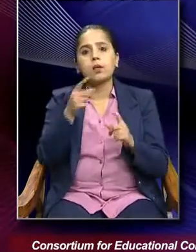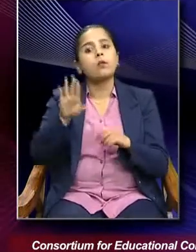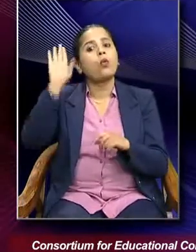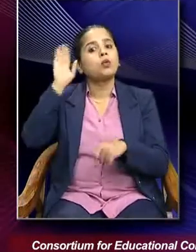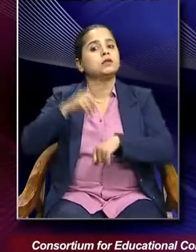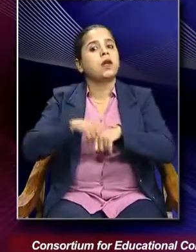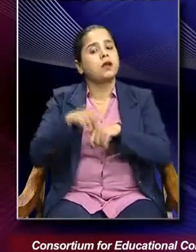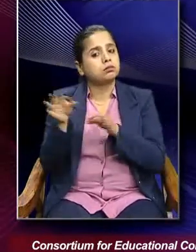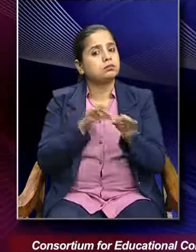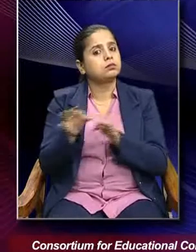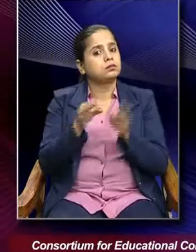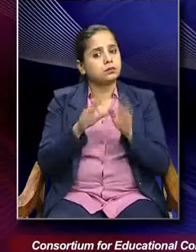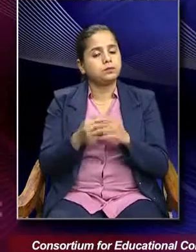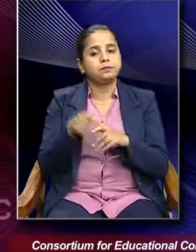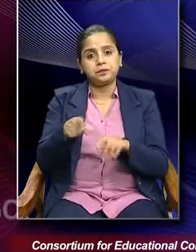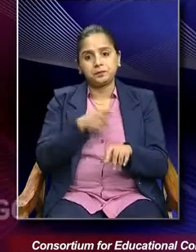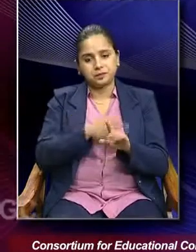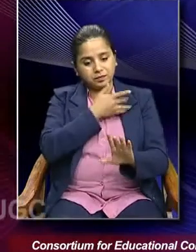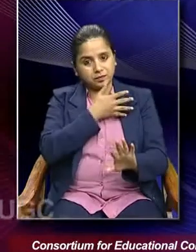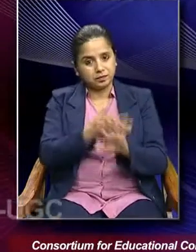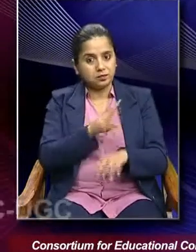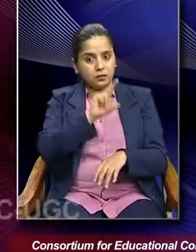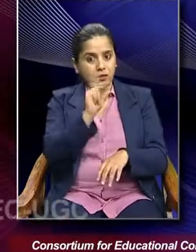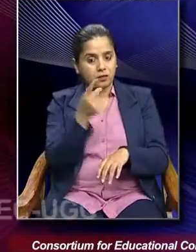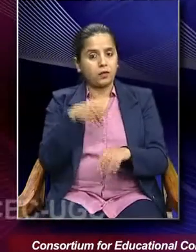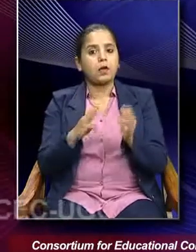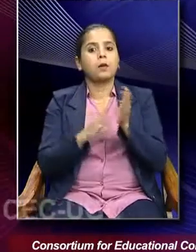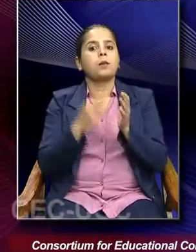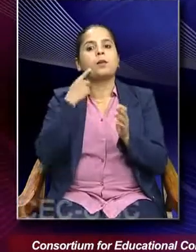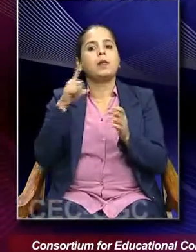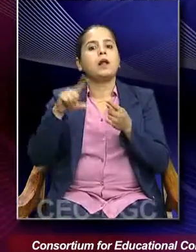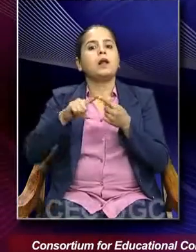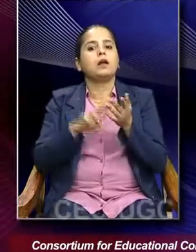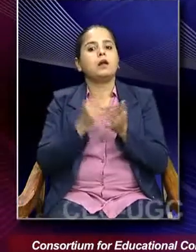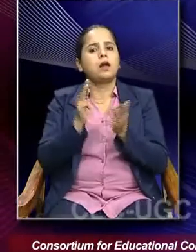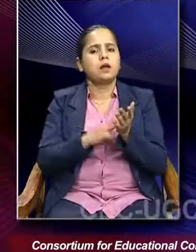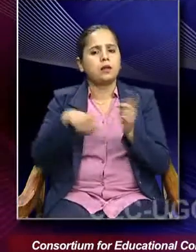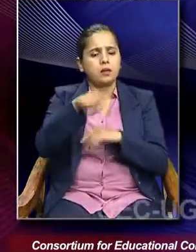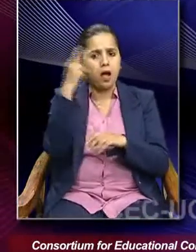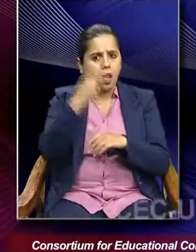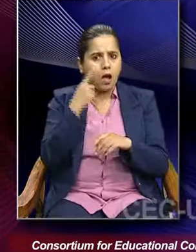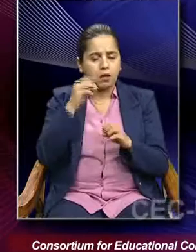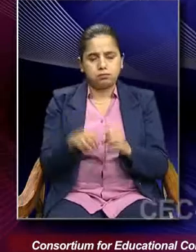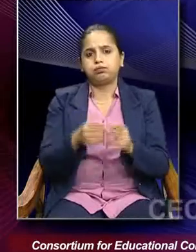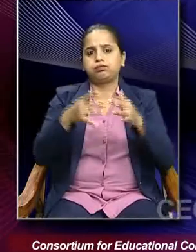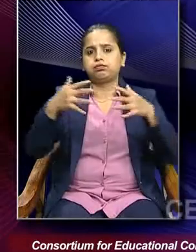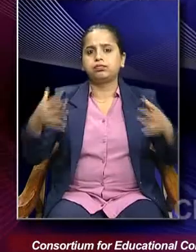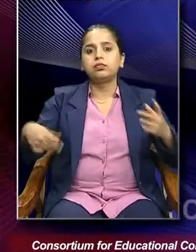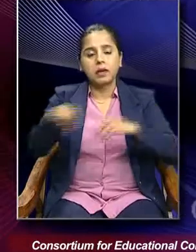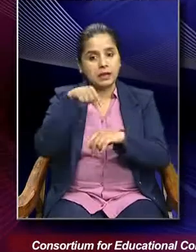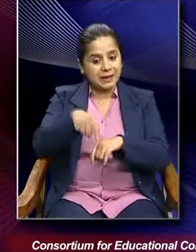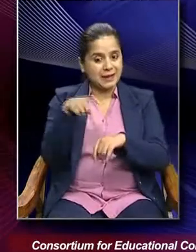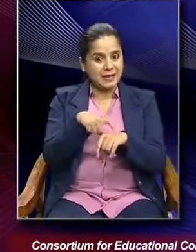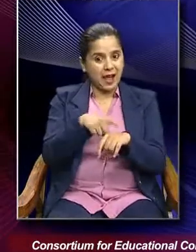times. So, during the second millennium, the arts that flourished during this